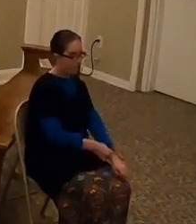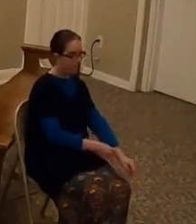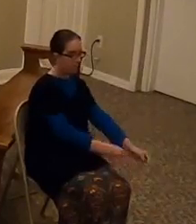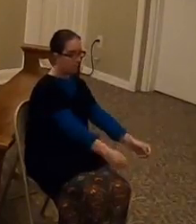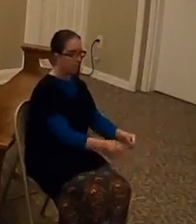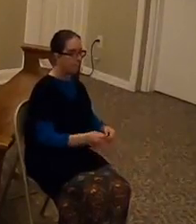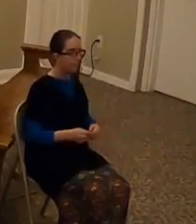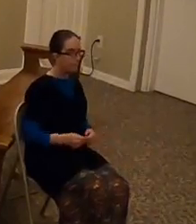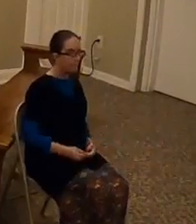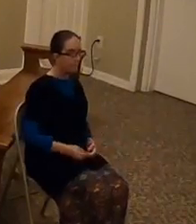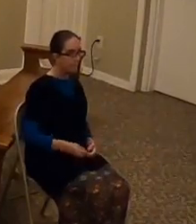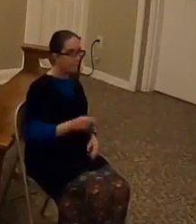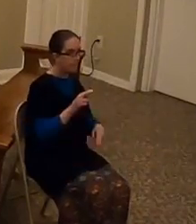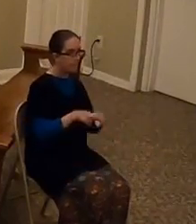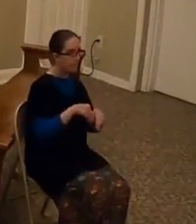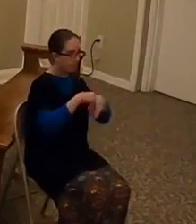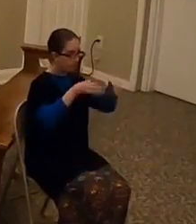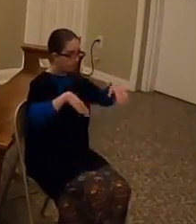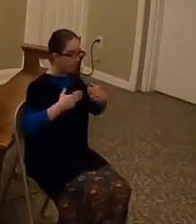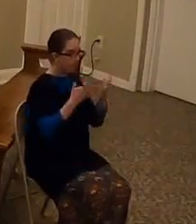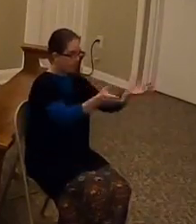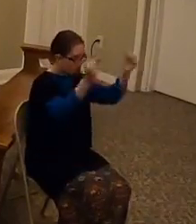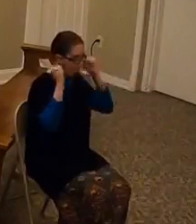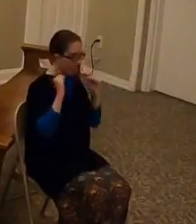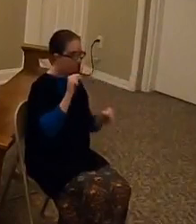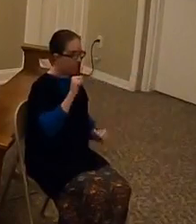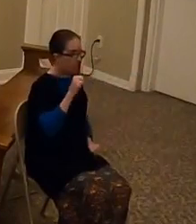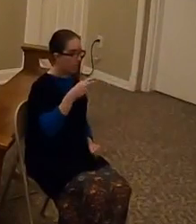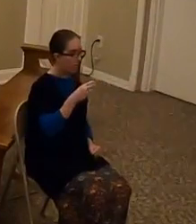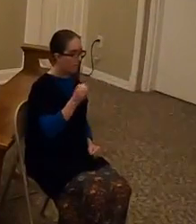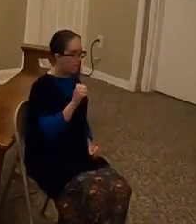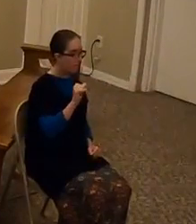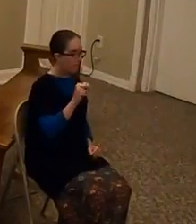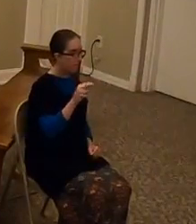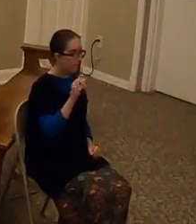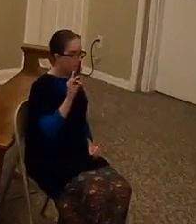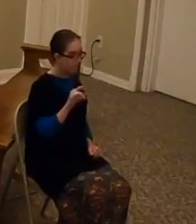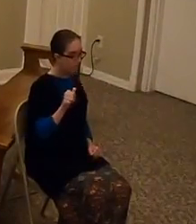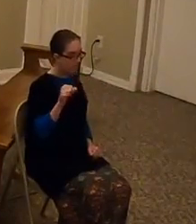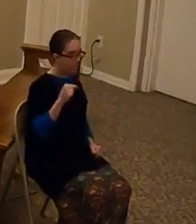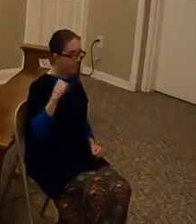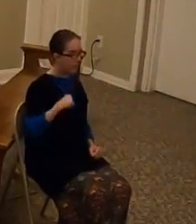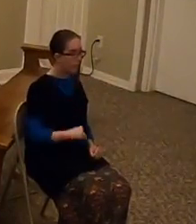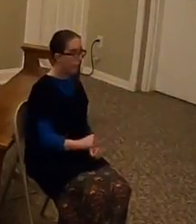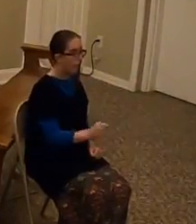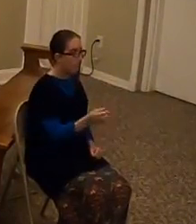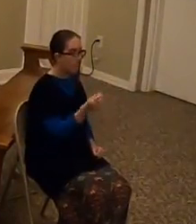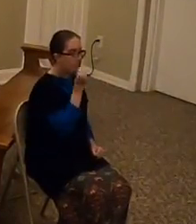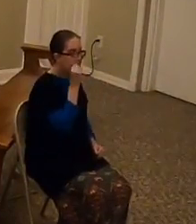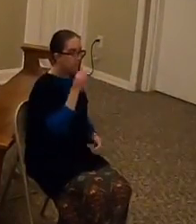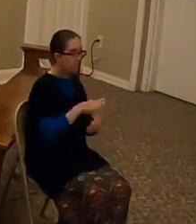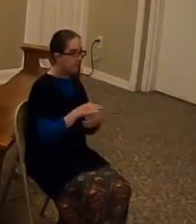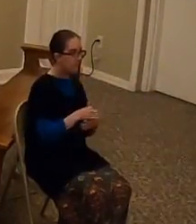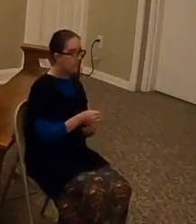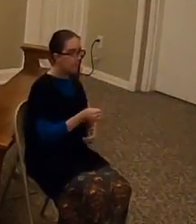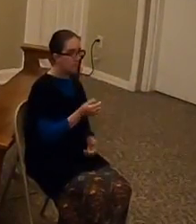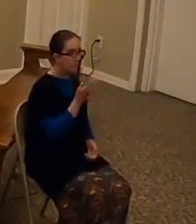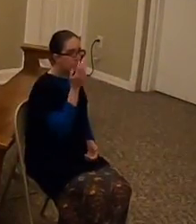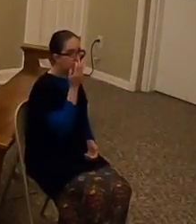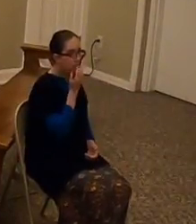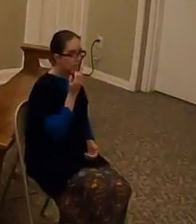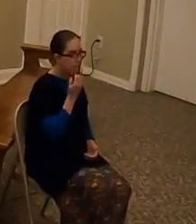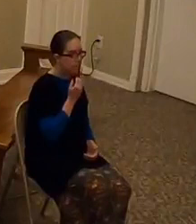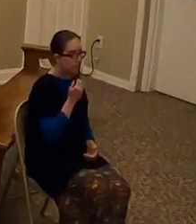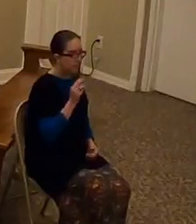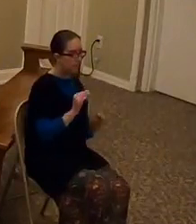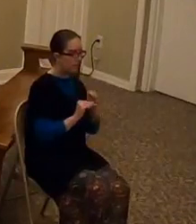forevermore. Sitting in his presence gives us strength. Look what Nehemiah 8:10 said. Then he said to them, go your way, eat the fat, drink the sweet, send portions unto them